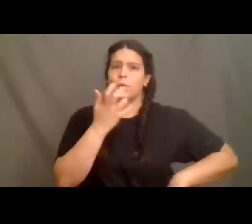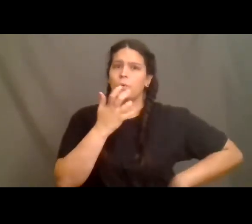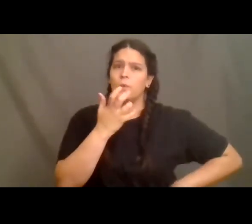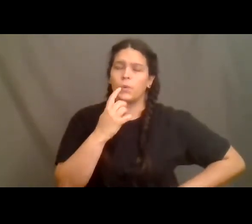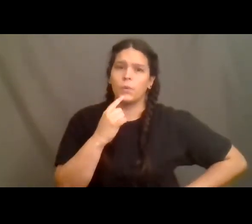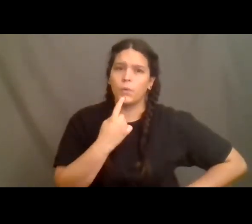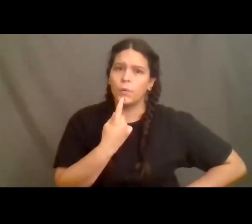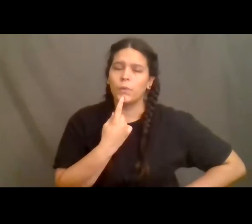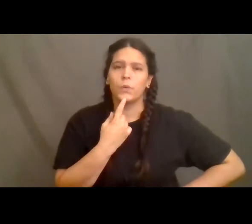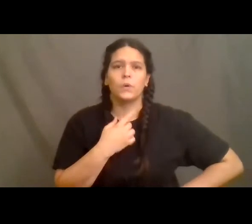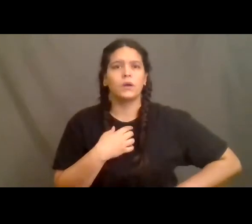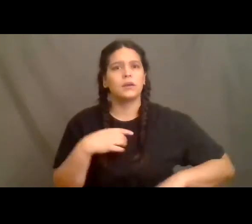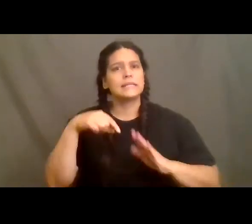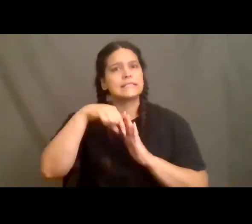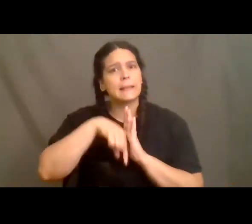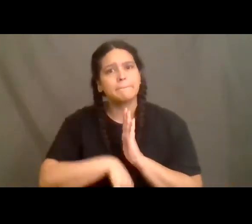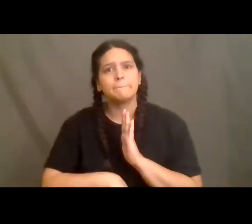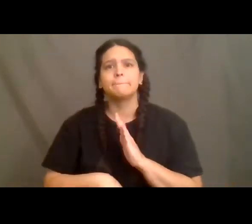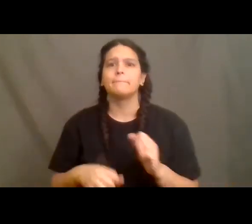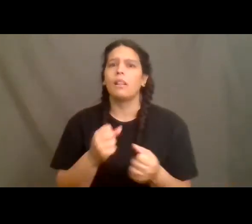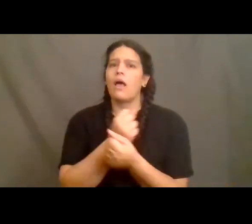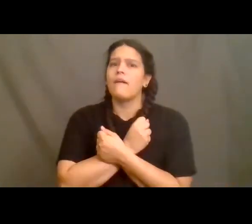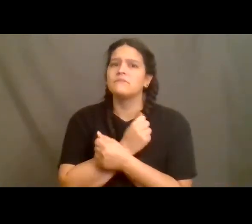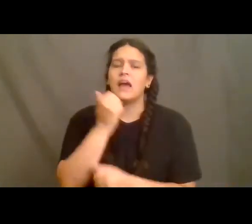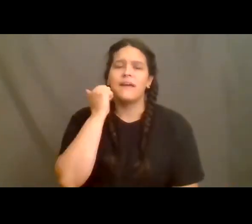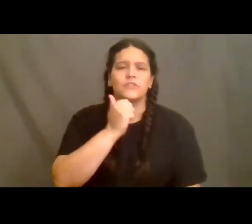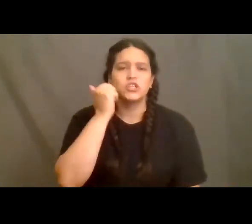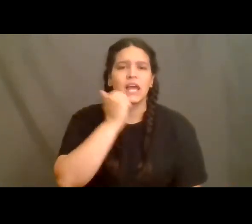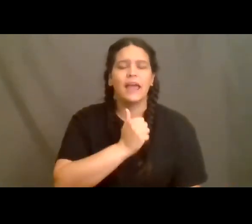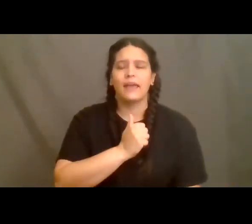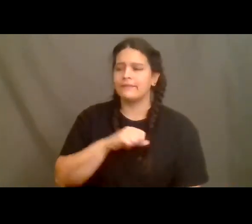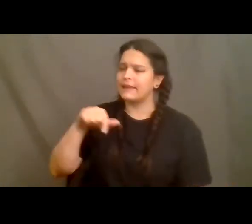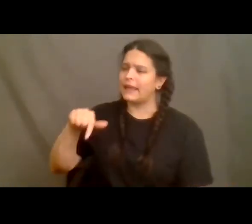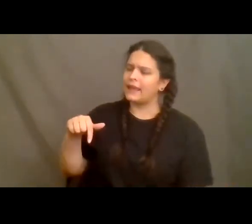deep. And every day, you know, he keeps us going.